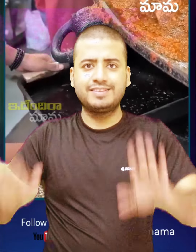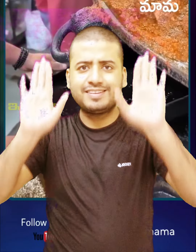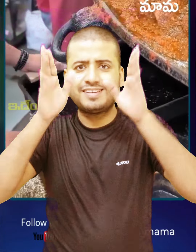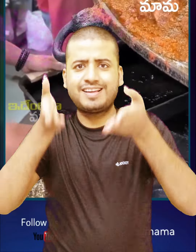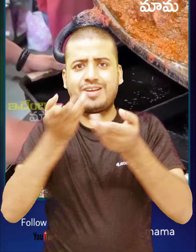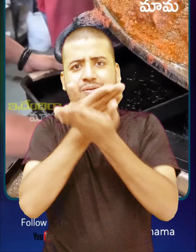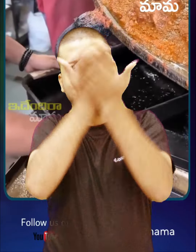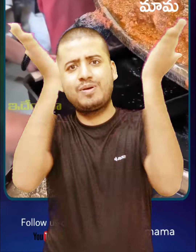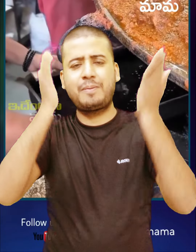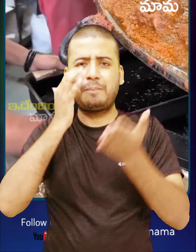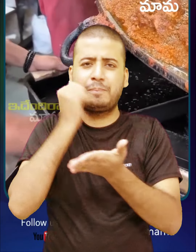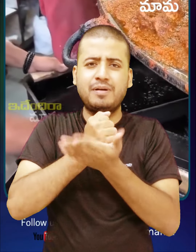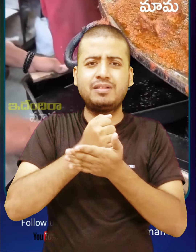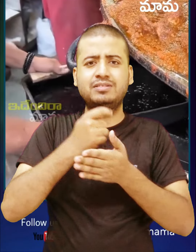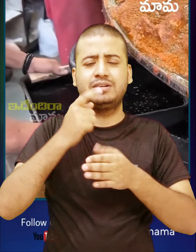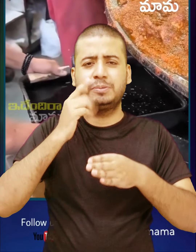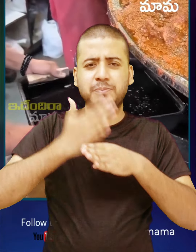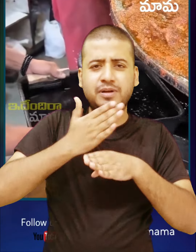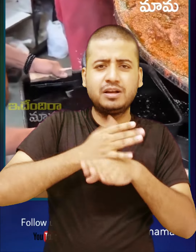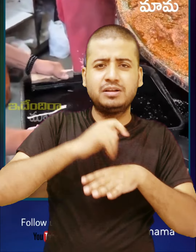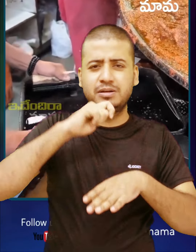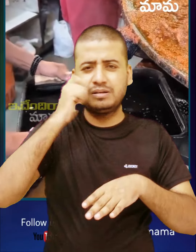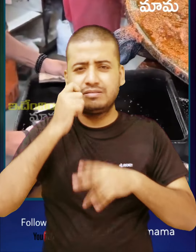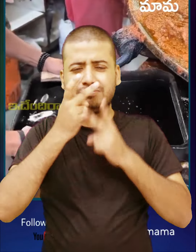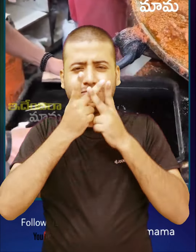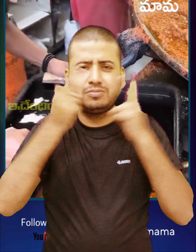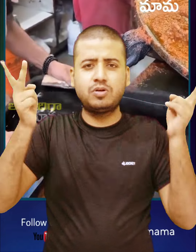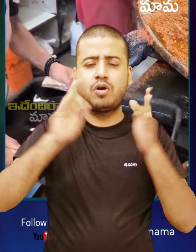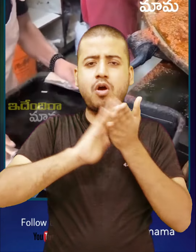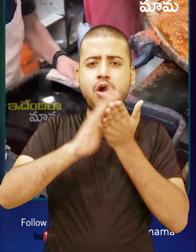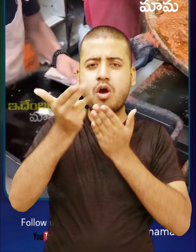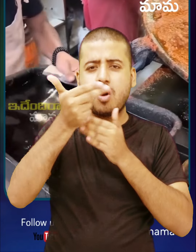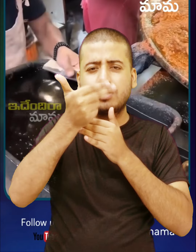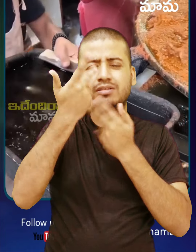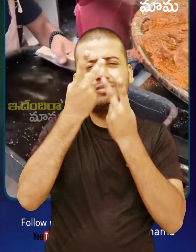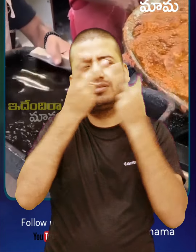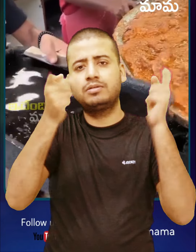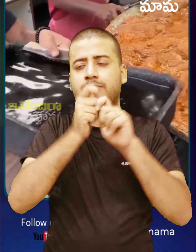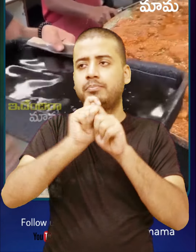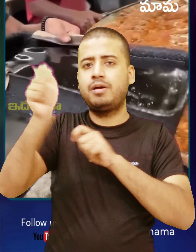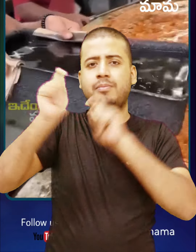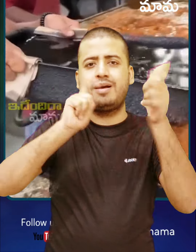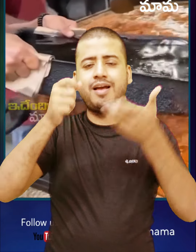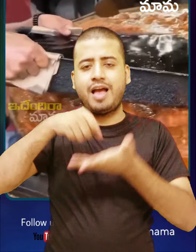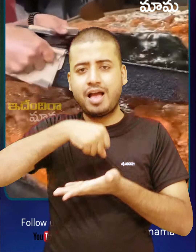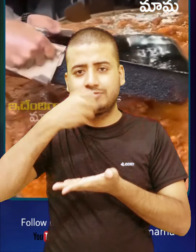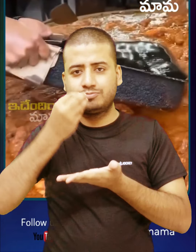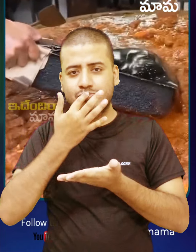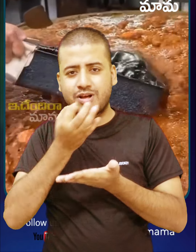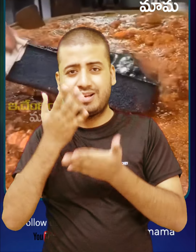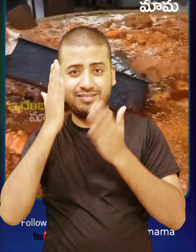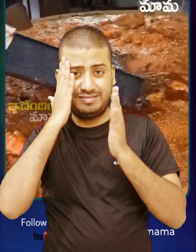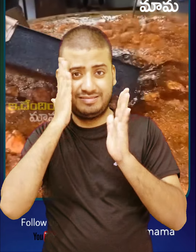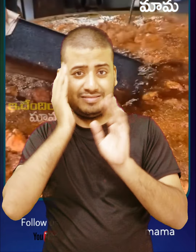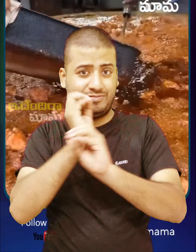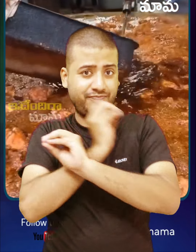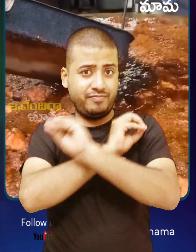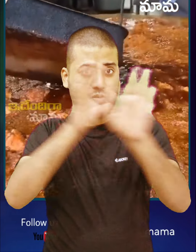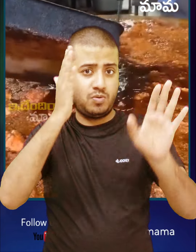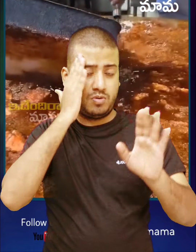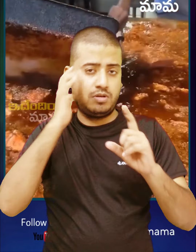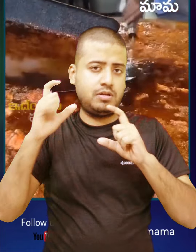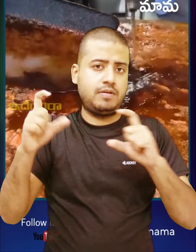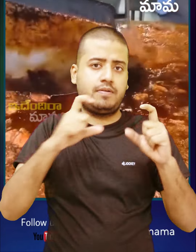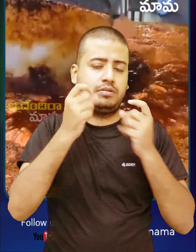Consuming stale or improperly prepared chicken tikka masala from a hotel, especially if it appears excessively oily or has a burnt or